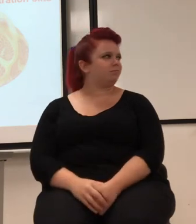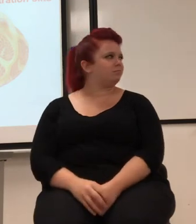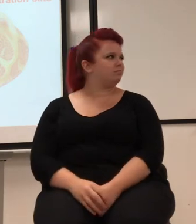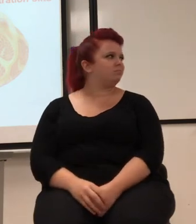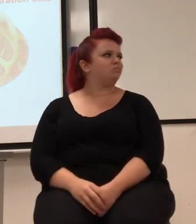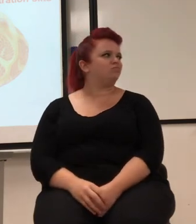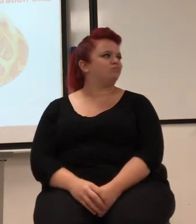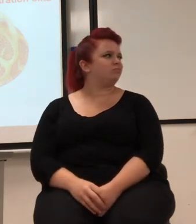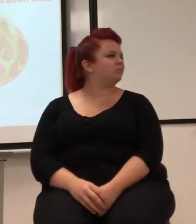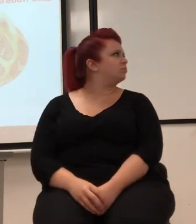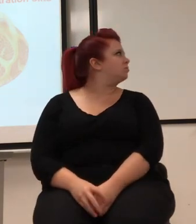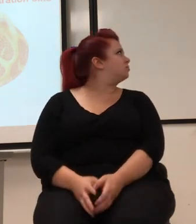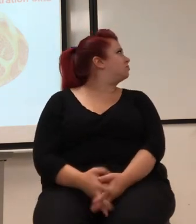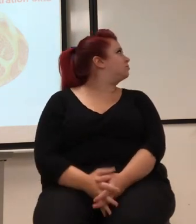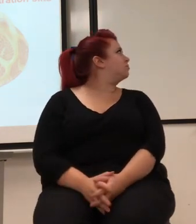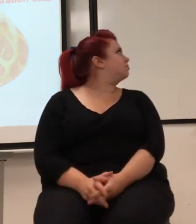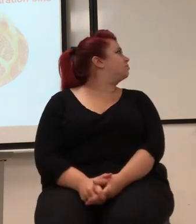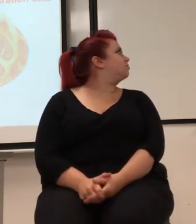forming